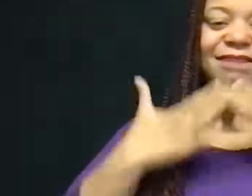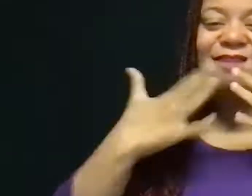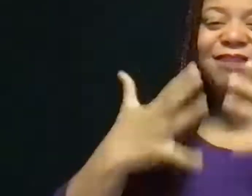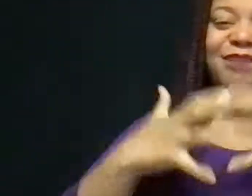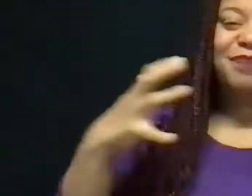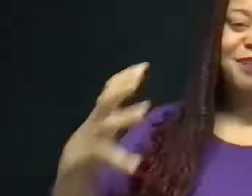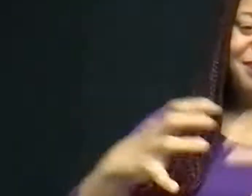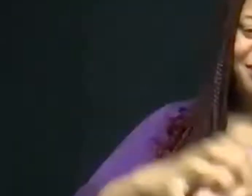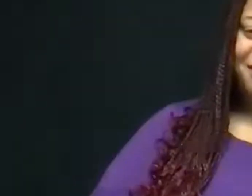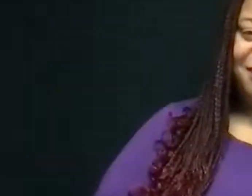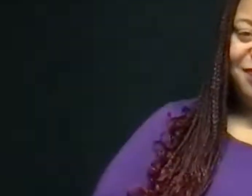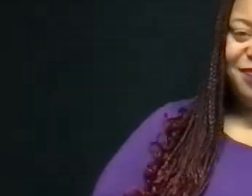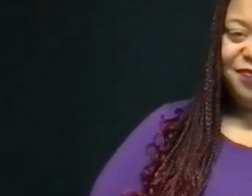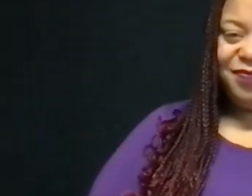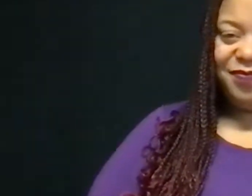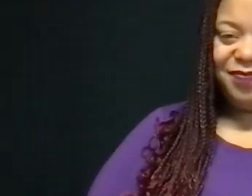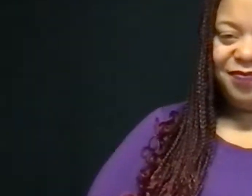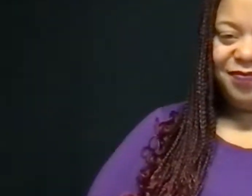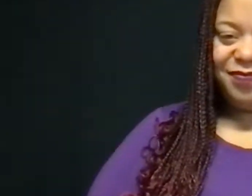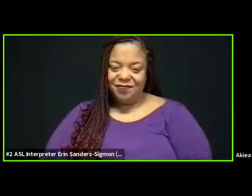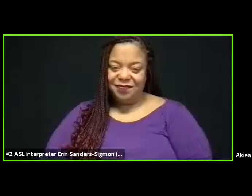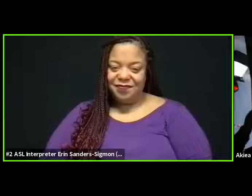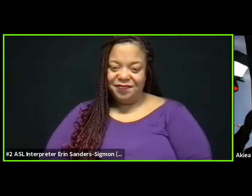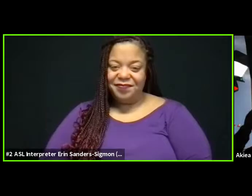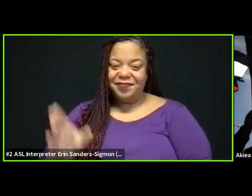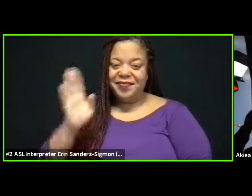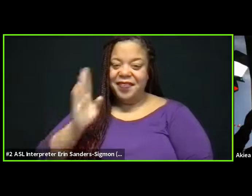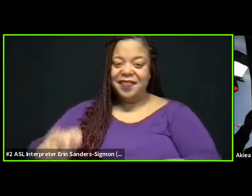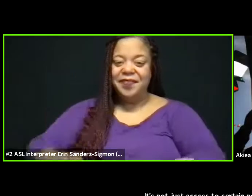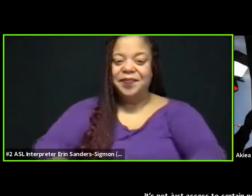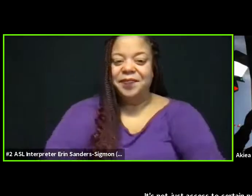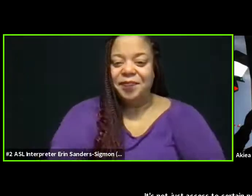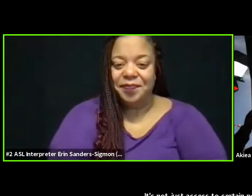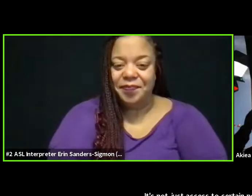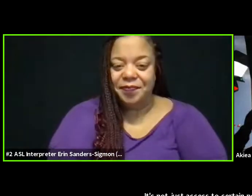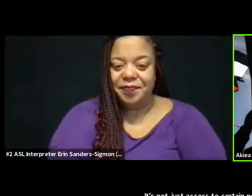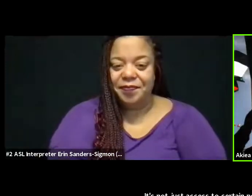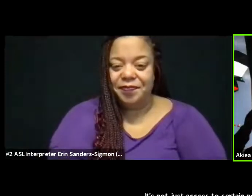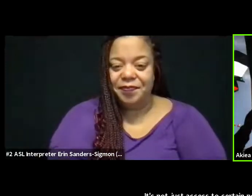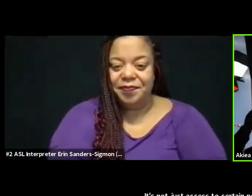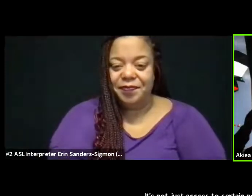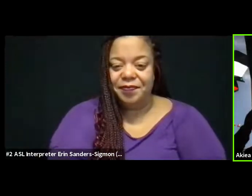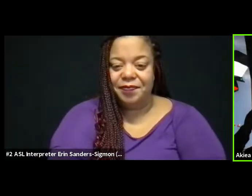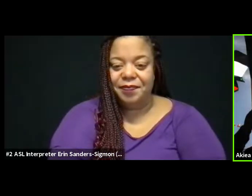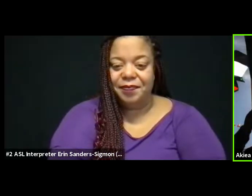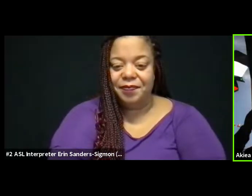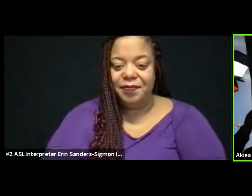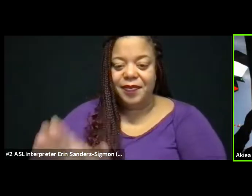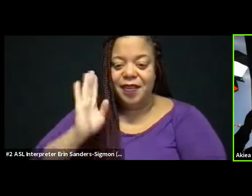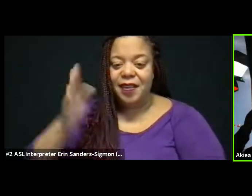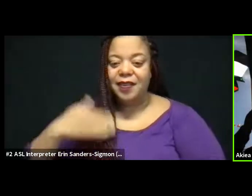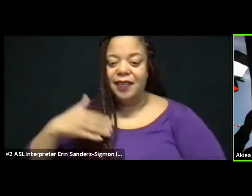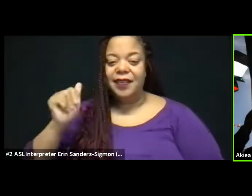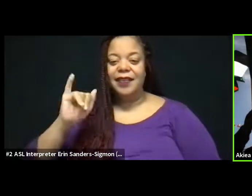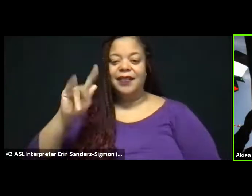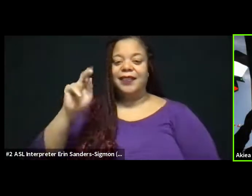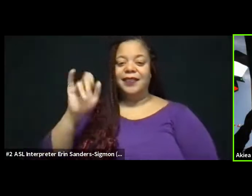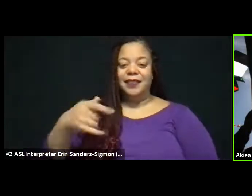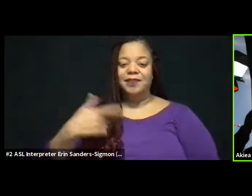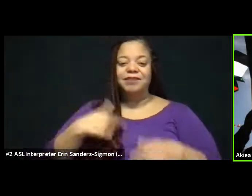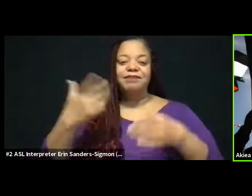Key. Hi, everyone. This is Key. I'll try to keep it short so we can get to the last question.